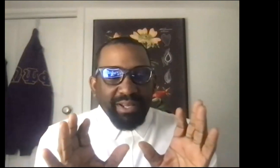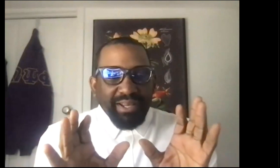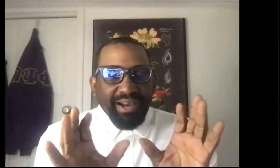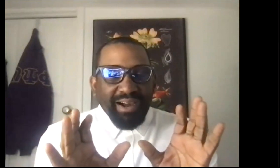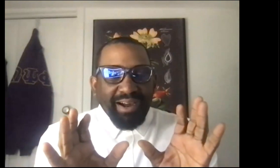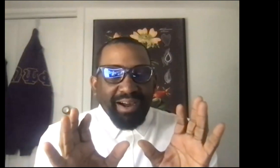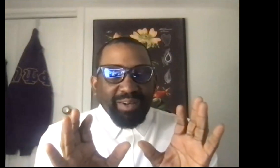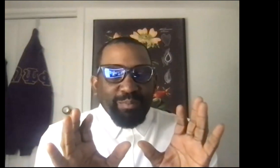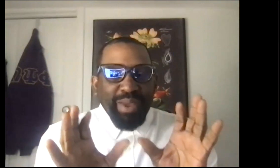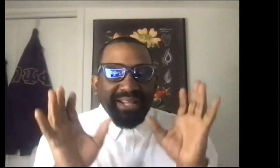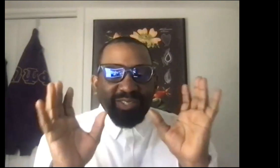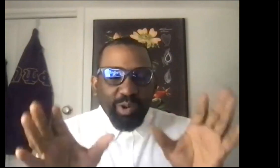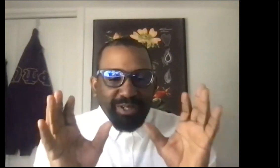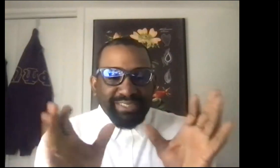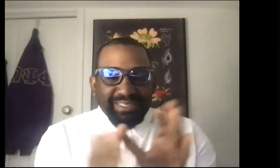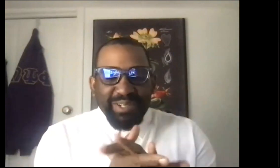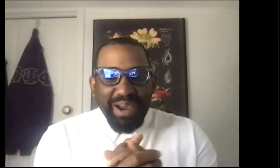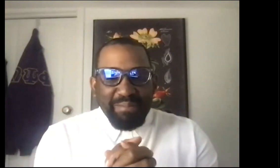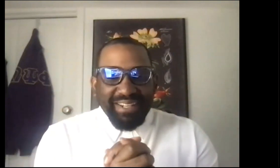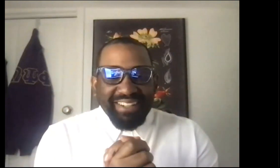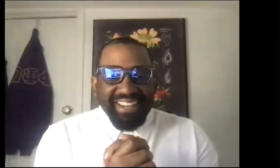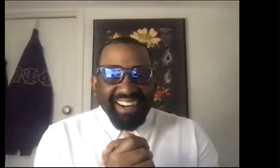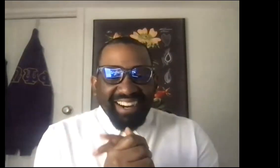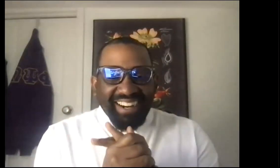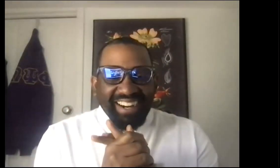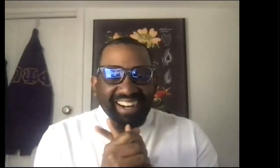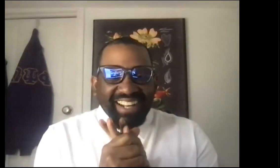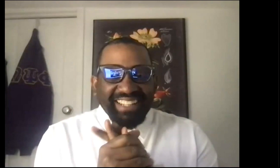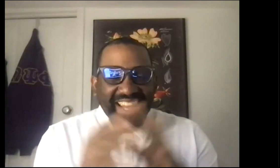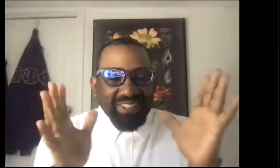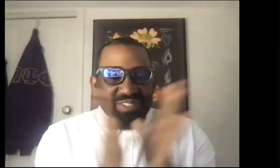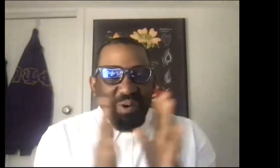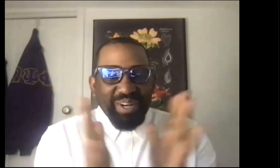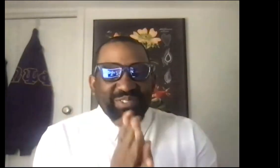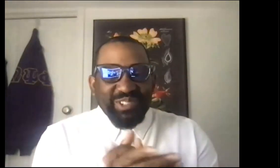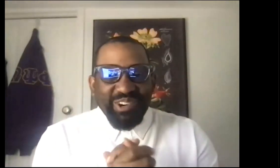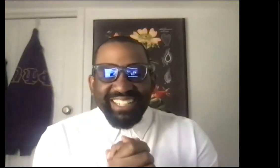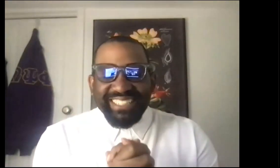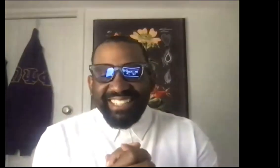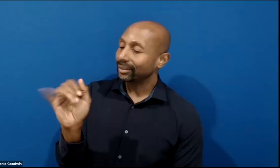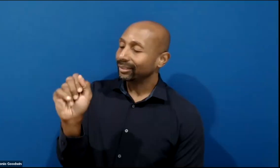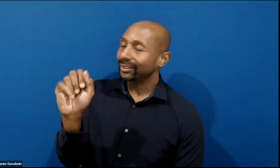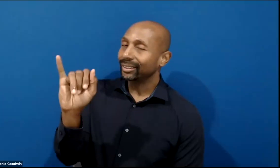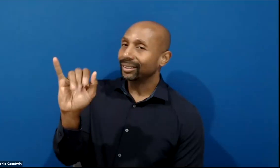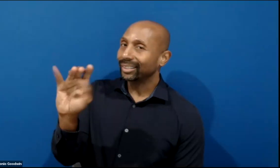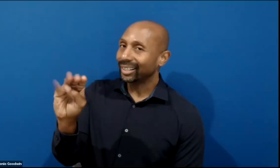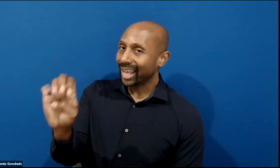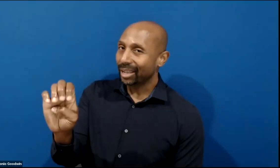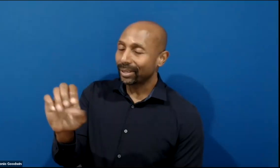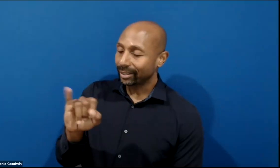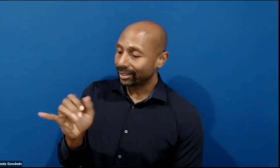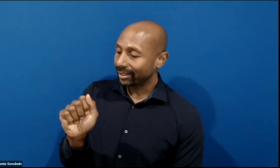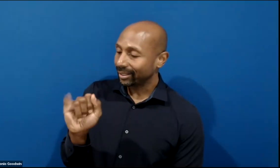moment. Man, it's so good to see you, Jaime. Thank you so much for joining us today. I know we had some